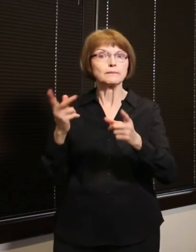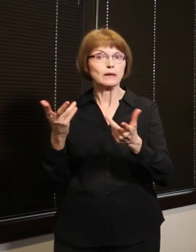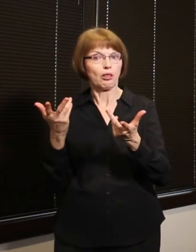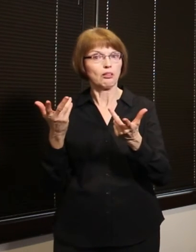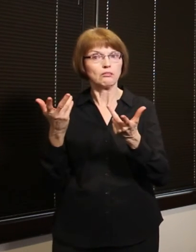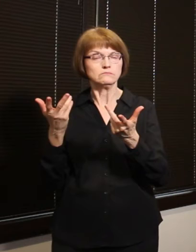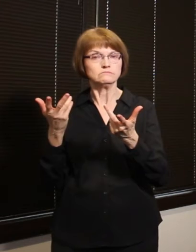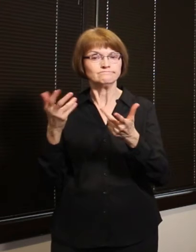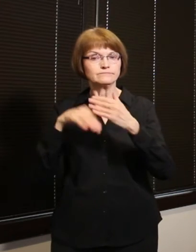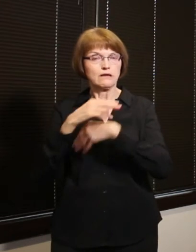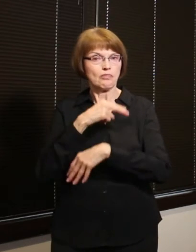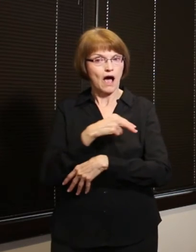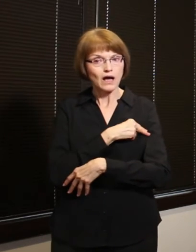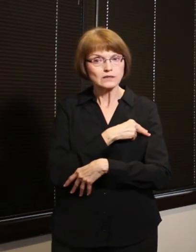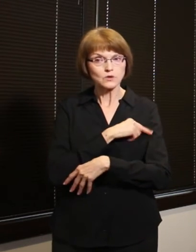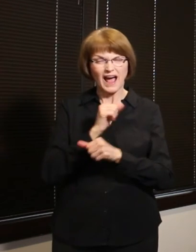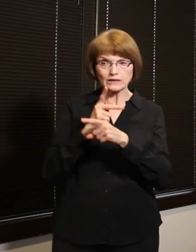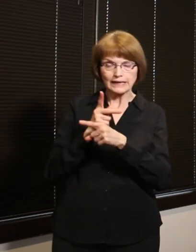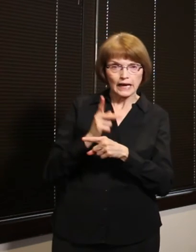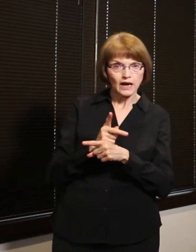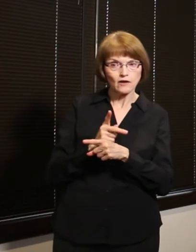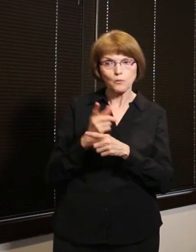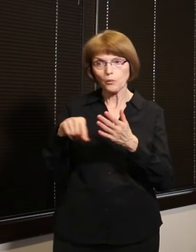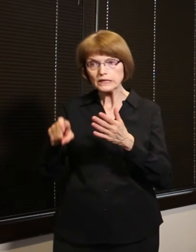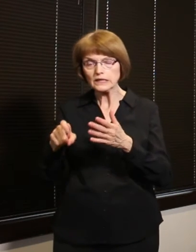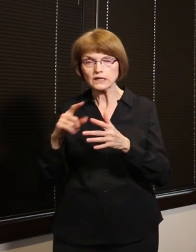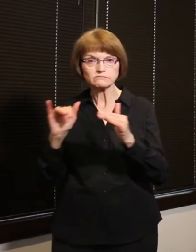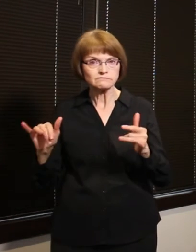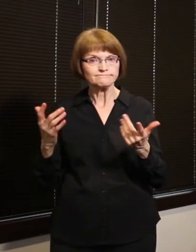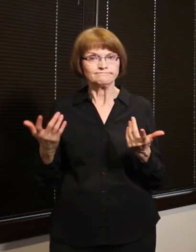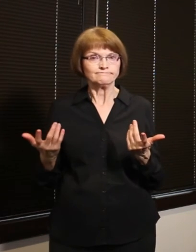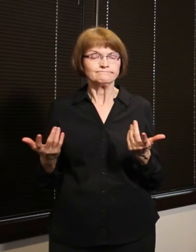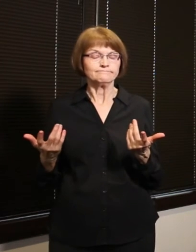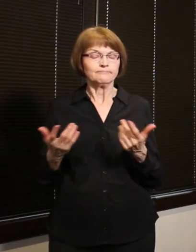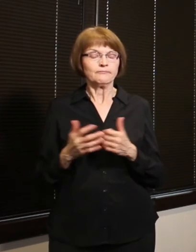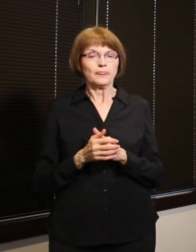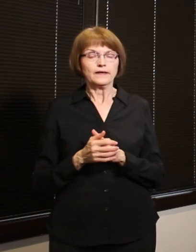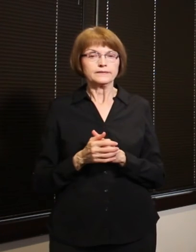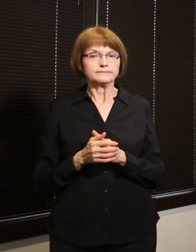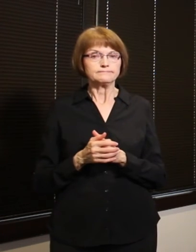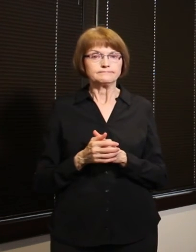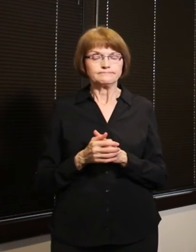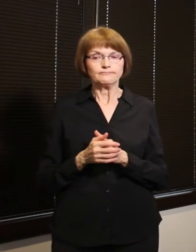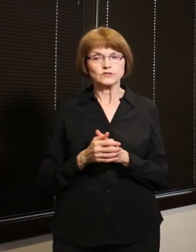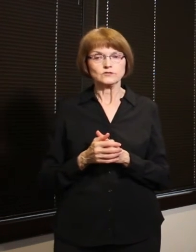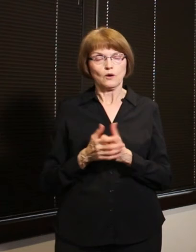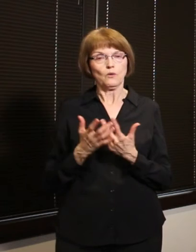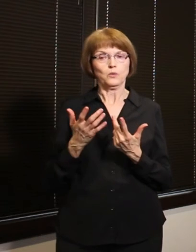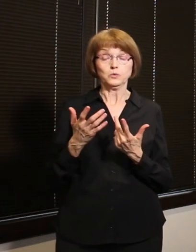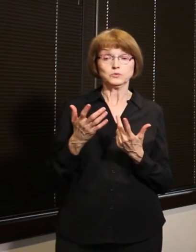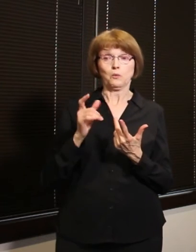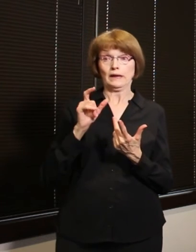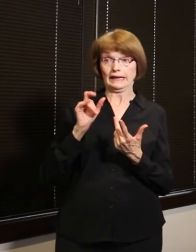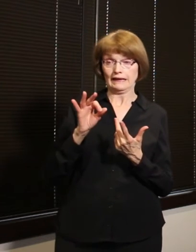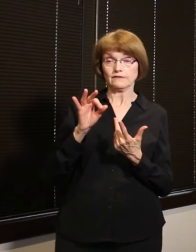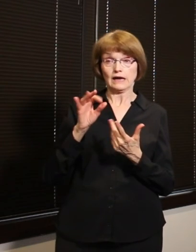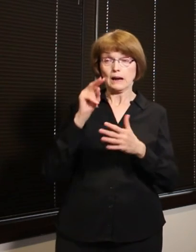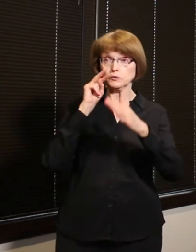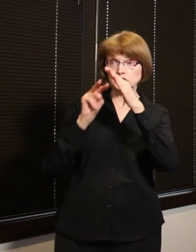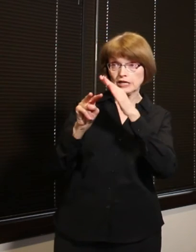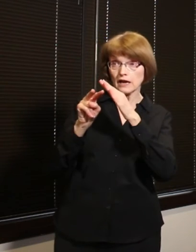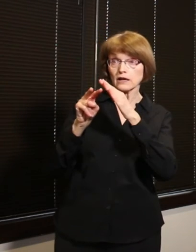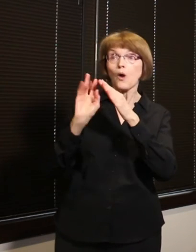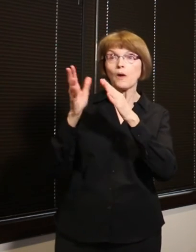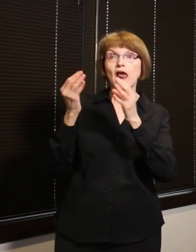for us as sort of the receiver of, if there are increased cases, to be able to provide that in a